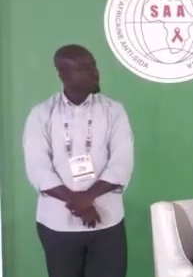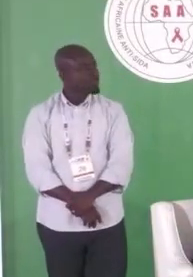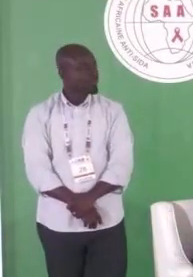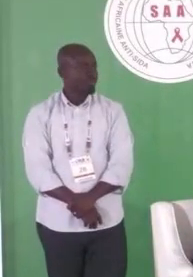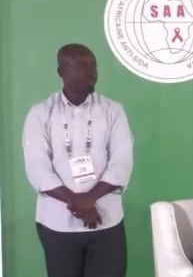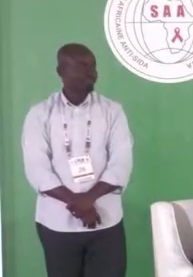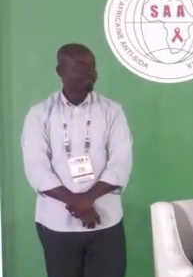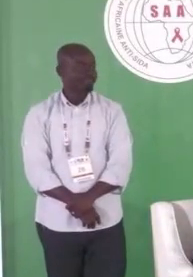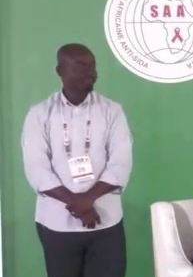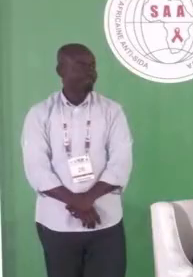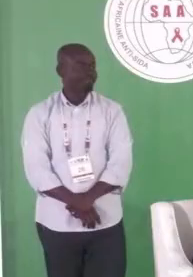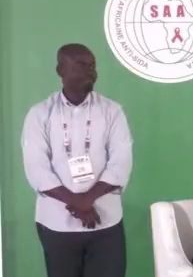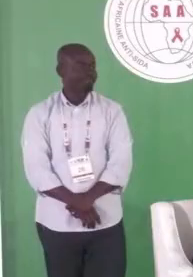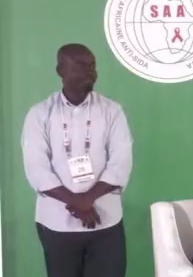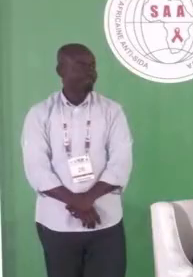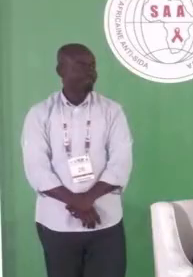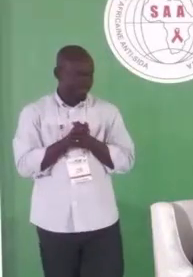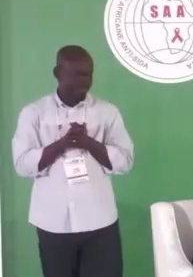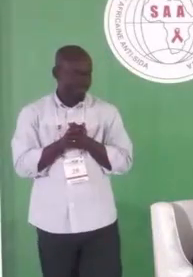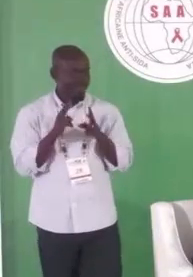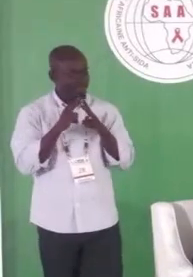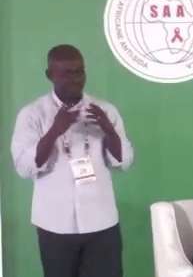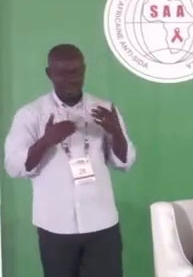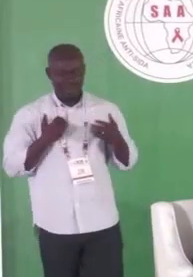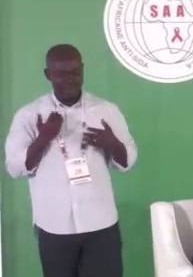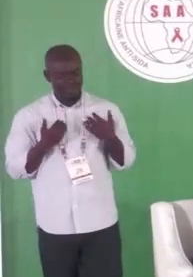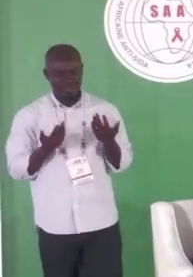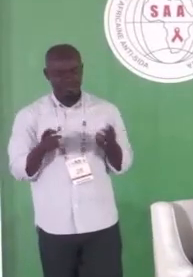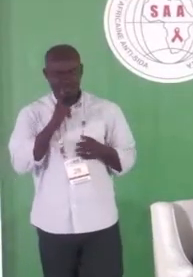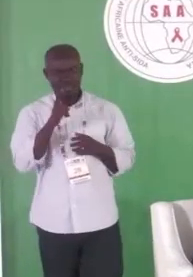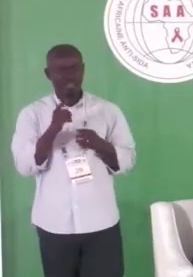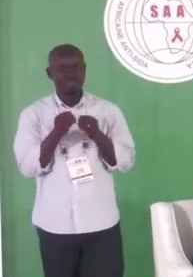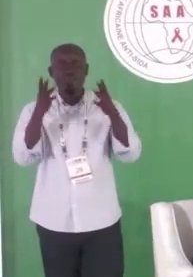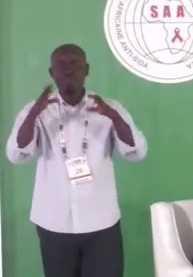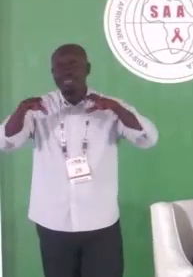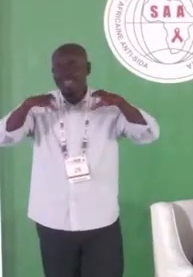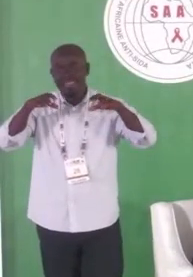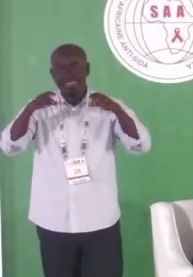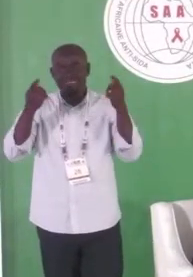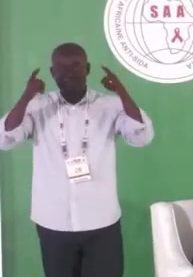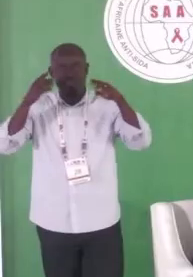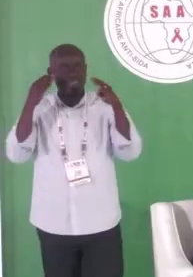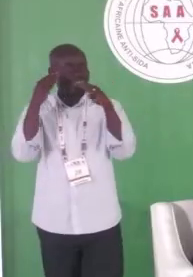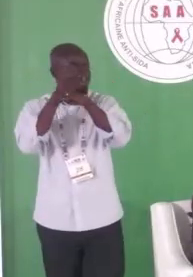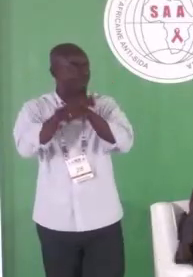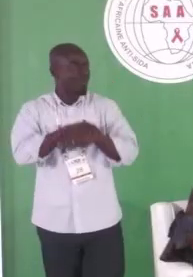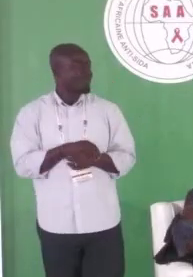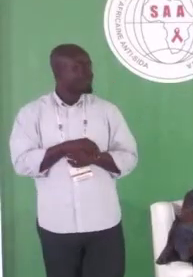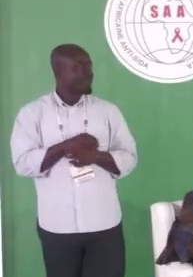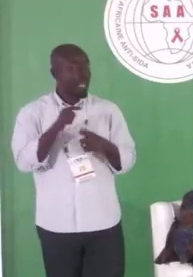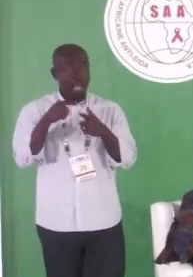Thank you very much, Angela. Very exciting. There's always so much action going on in Zimbabwe. Our next speaker